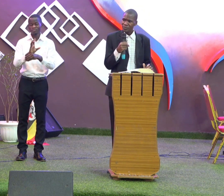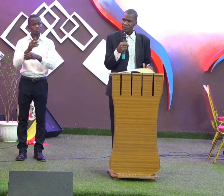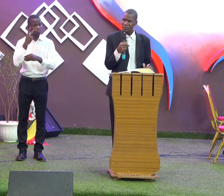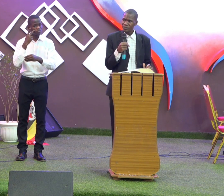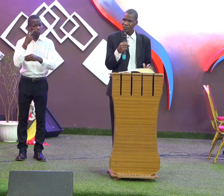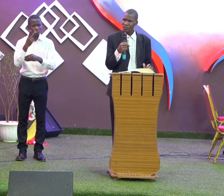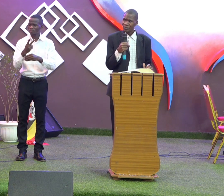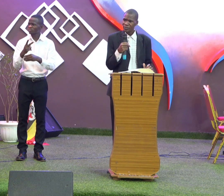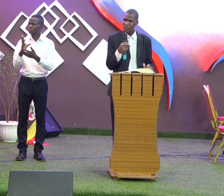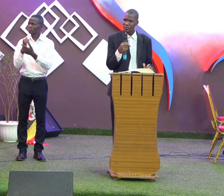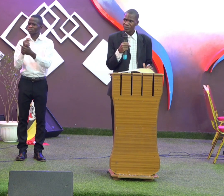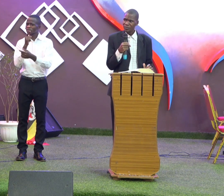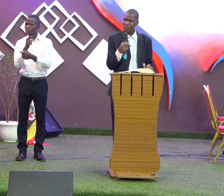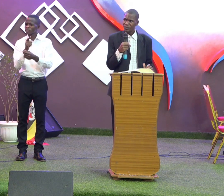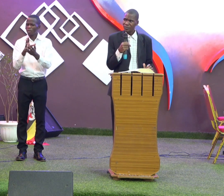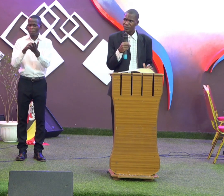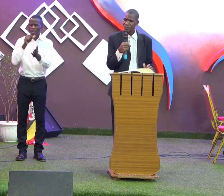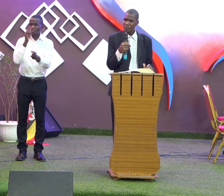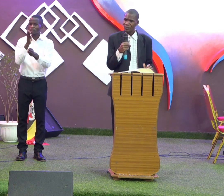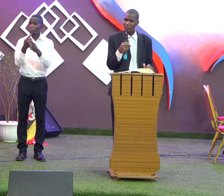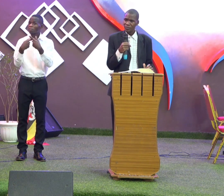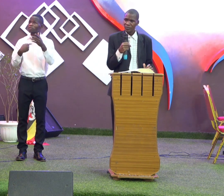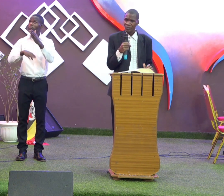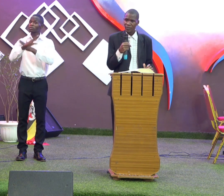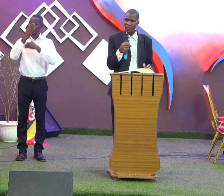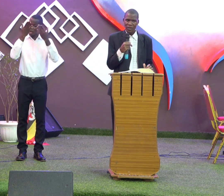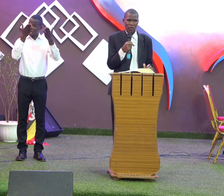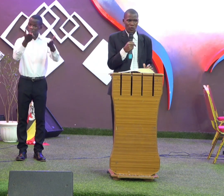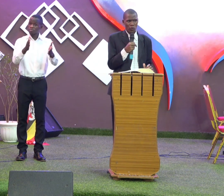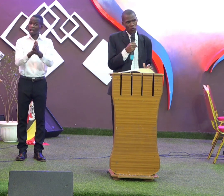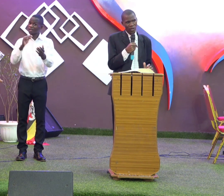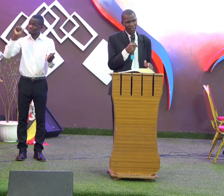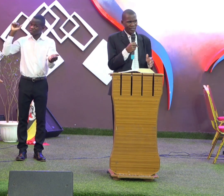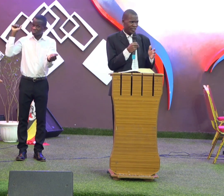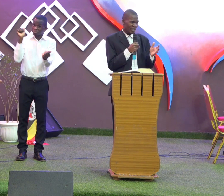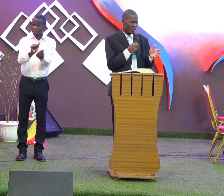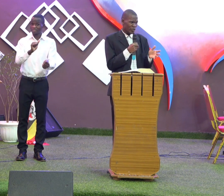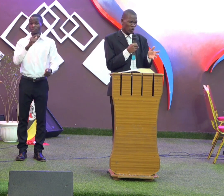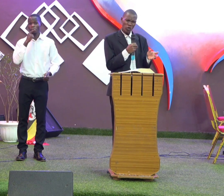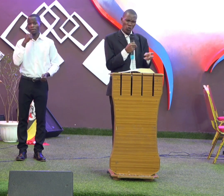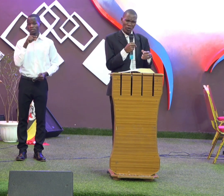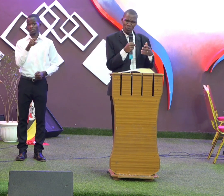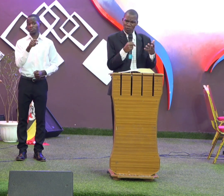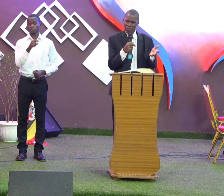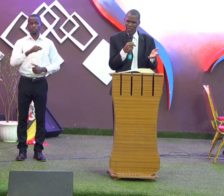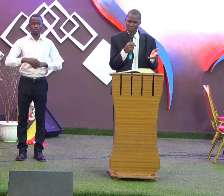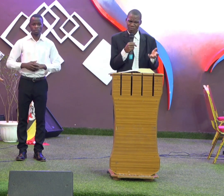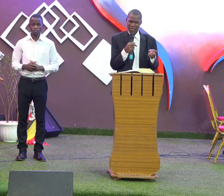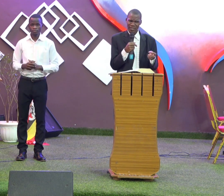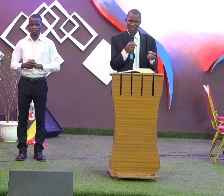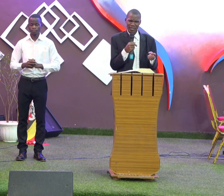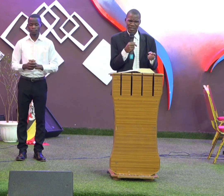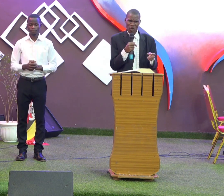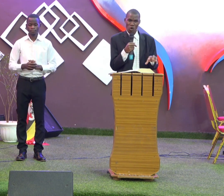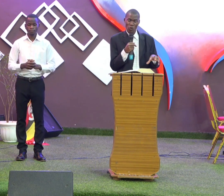ojitunuliro oti, eringe yetaka, nenga, mukama mwali ya mubo nereza. You would look at the church, not well built,